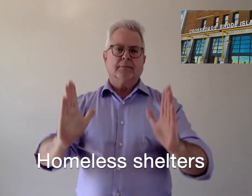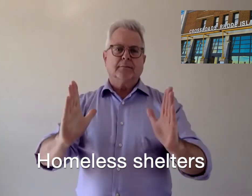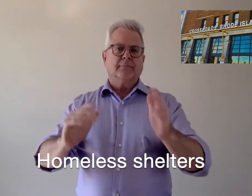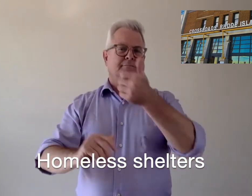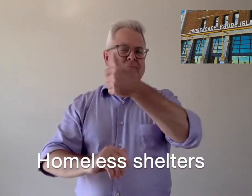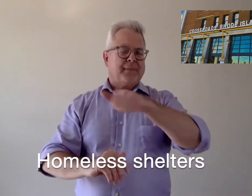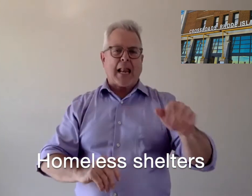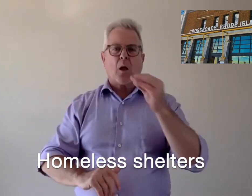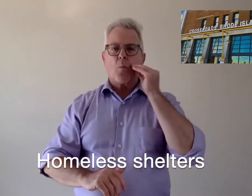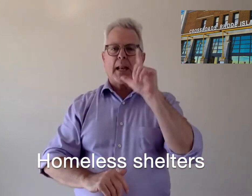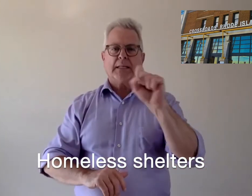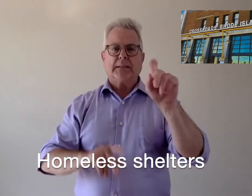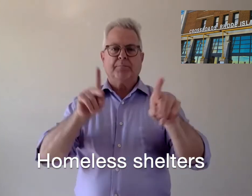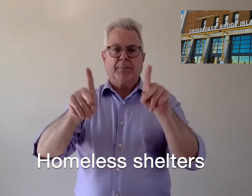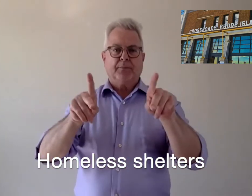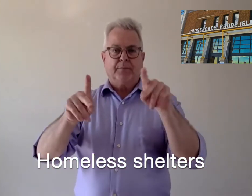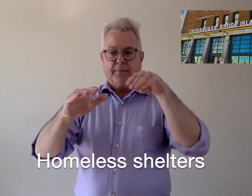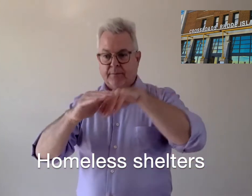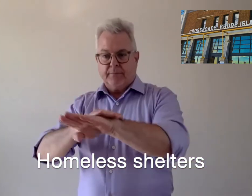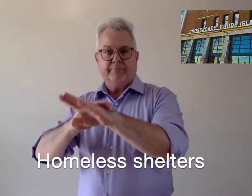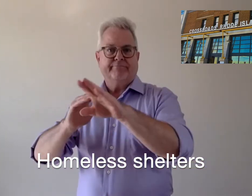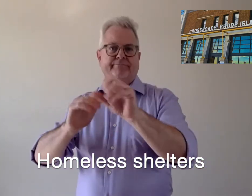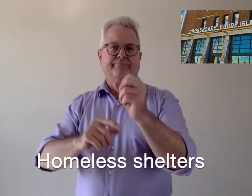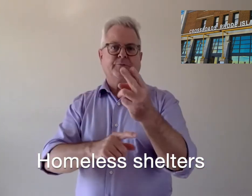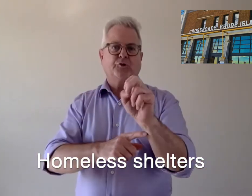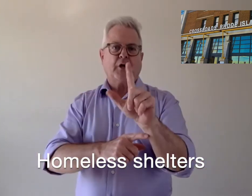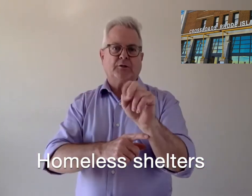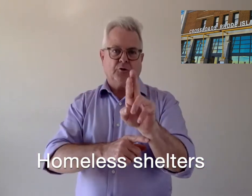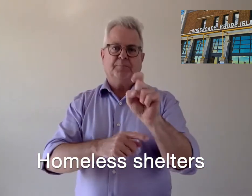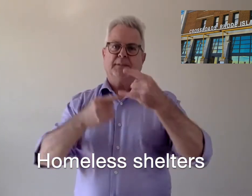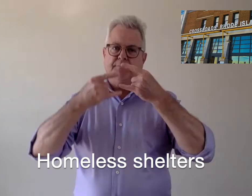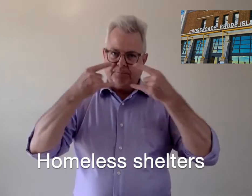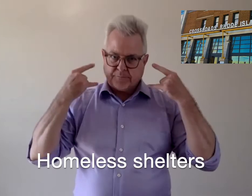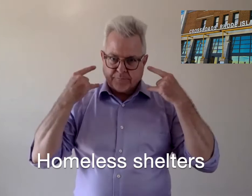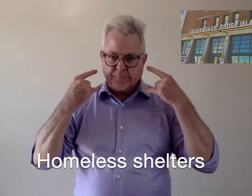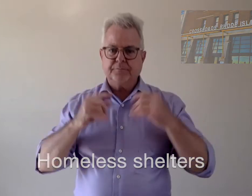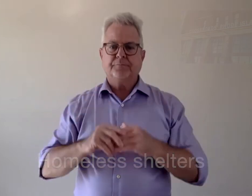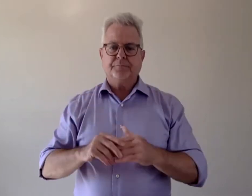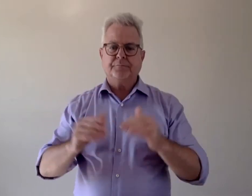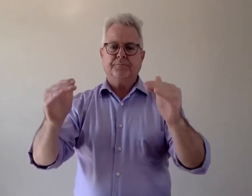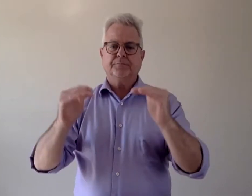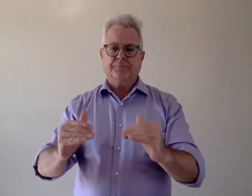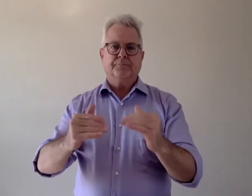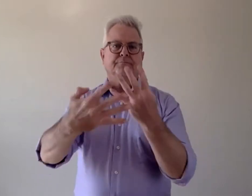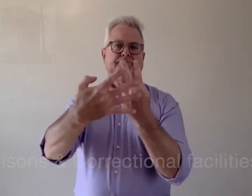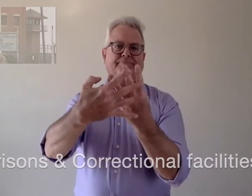Also, those who are in homeless shelters, anyone who is going into the shelter is required to wear a